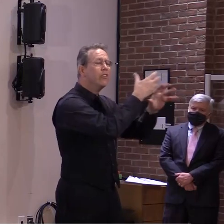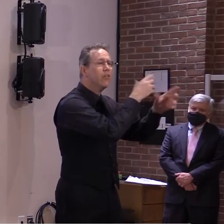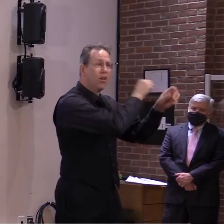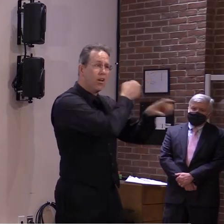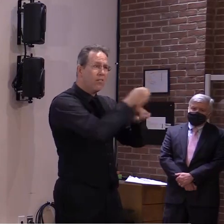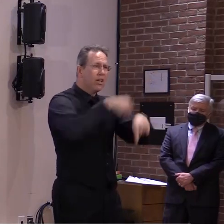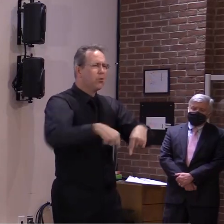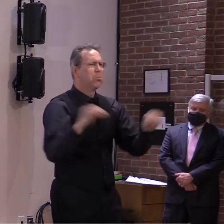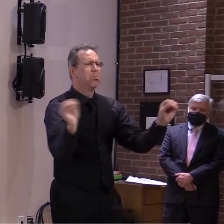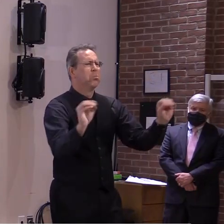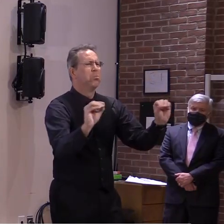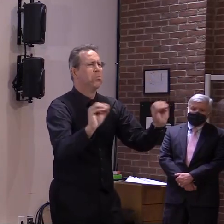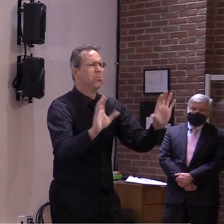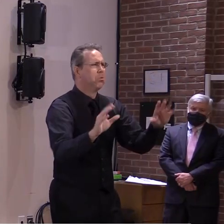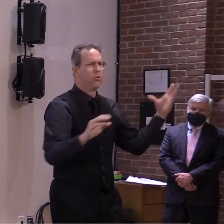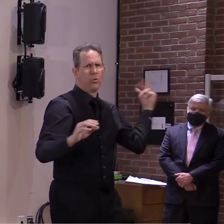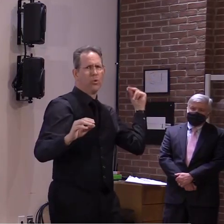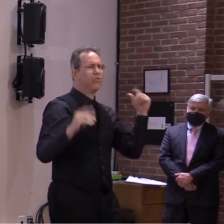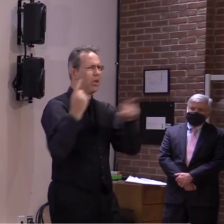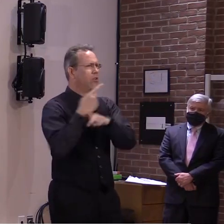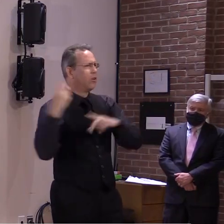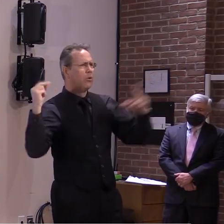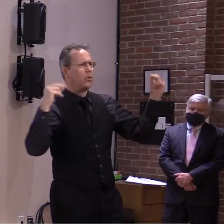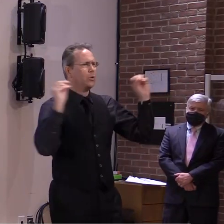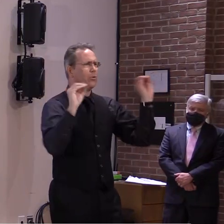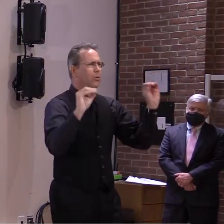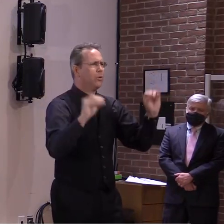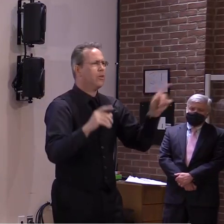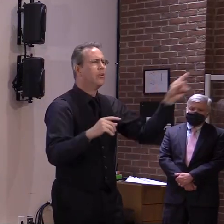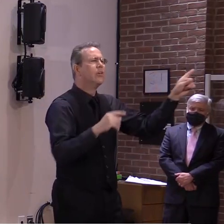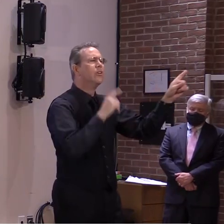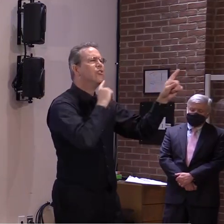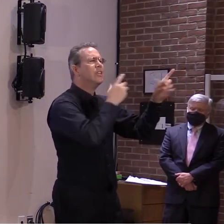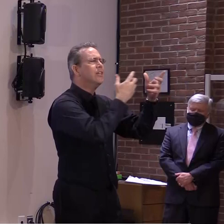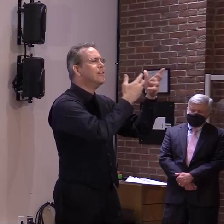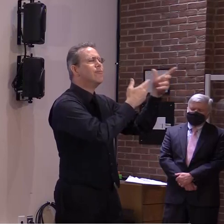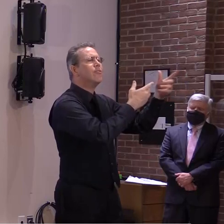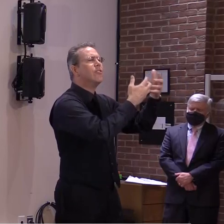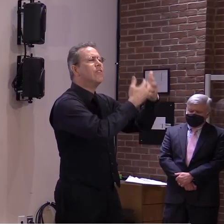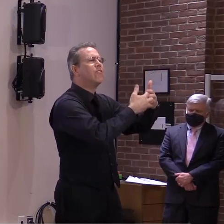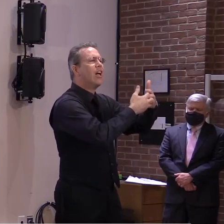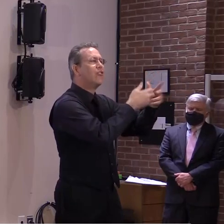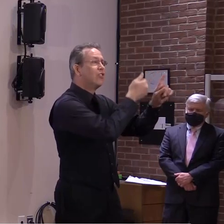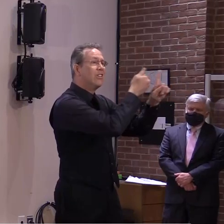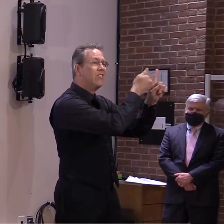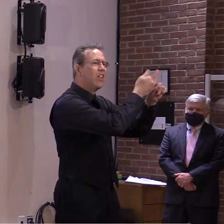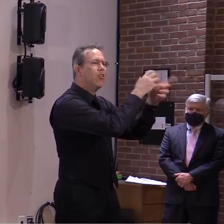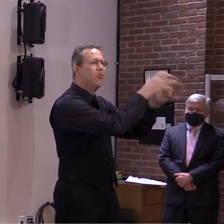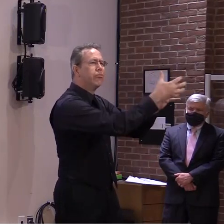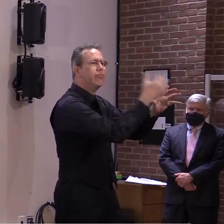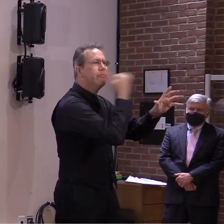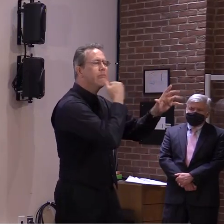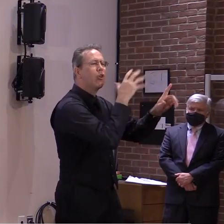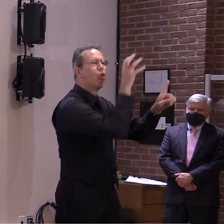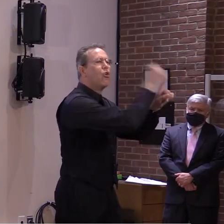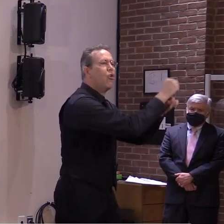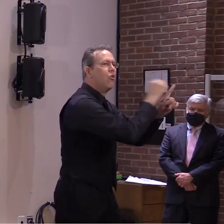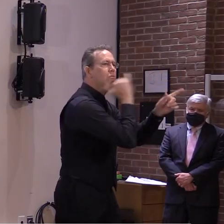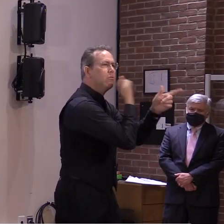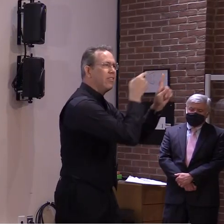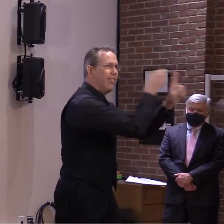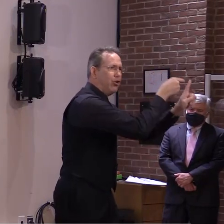numbers that the governor received on Tuesday regarding this next week's allotment. So that's all